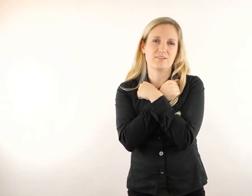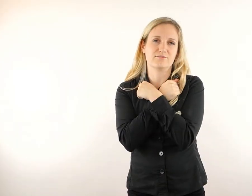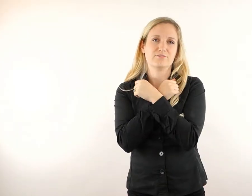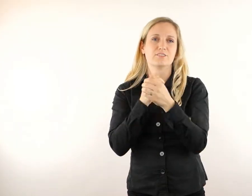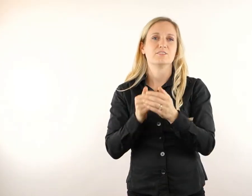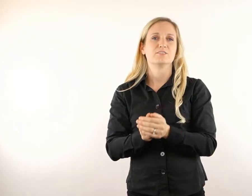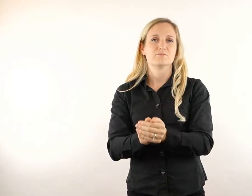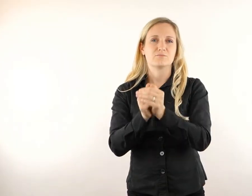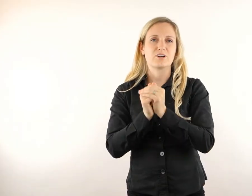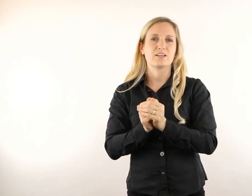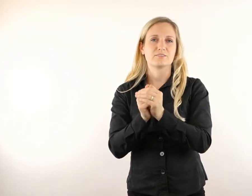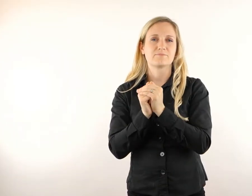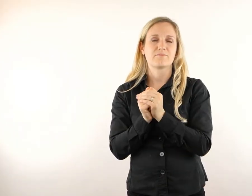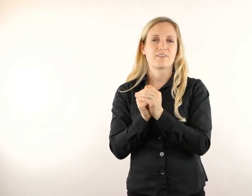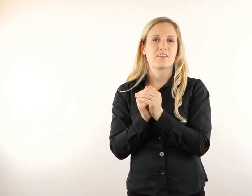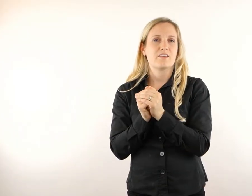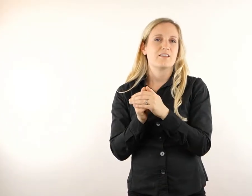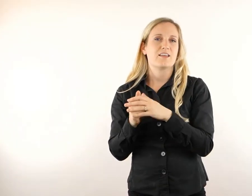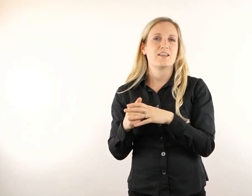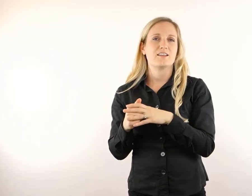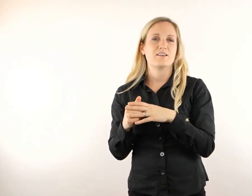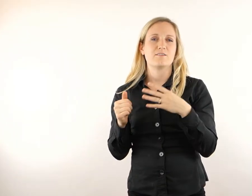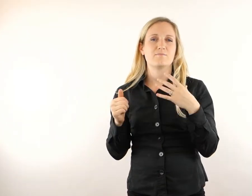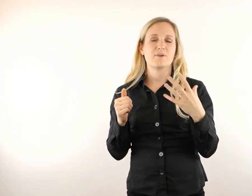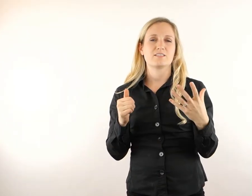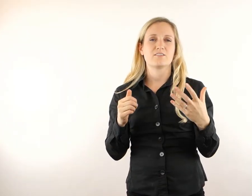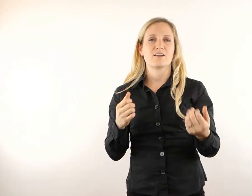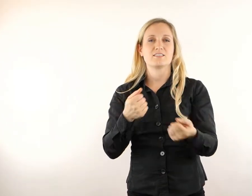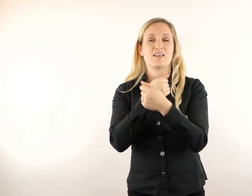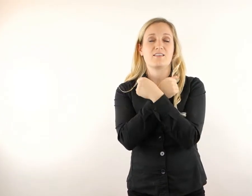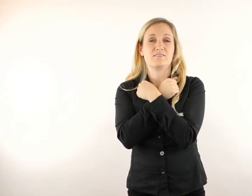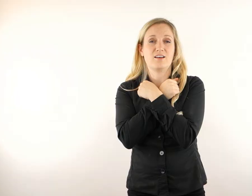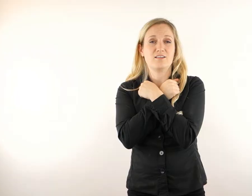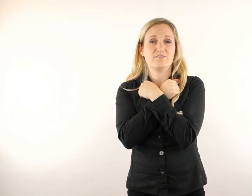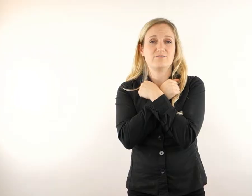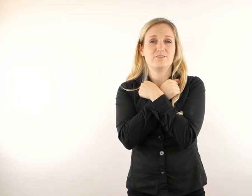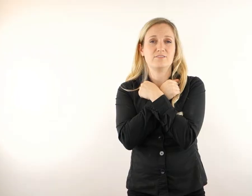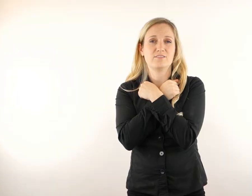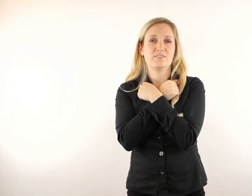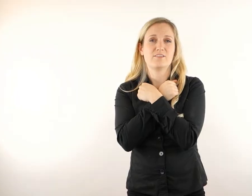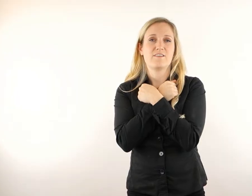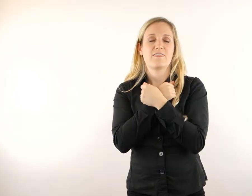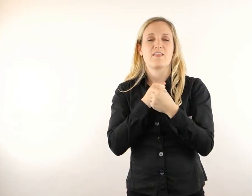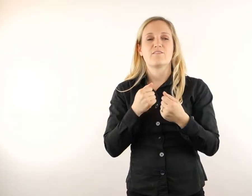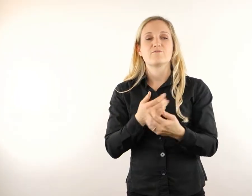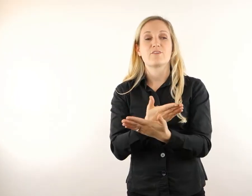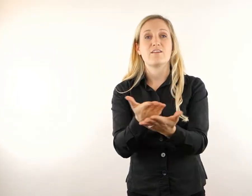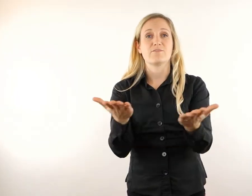love, prayer. In my song, I say love for